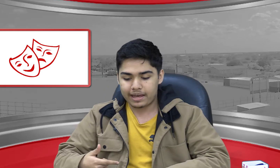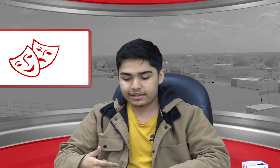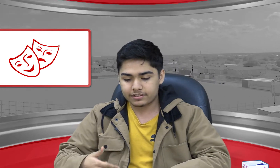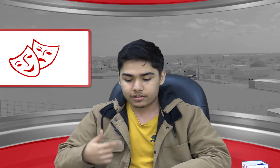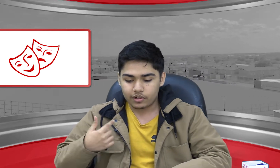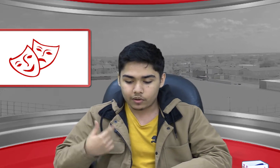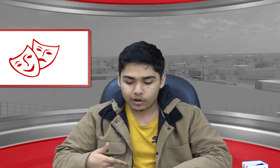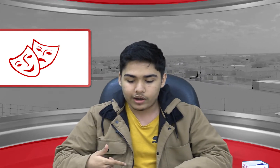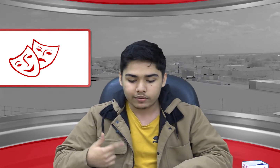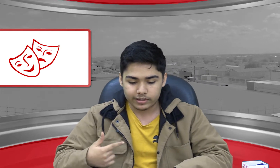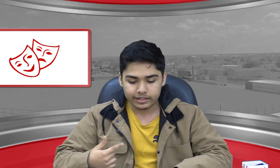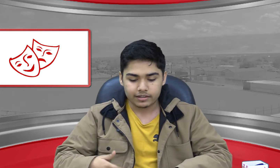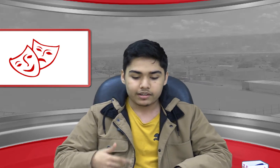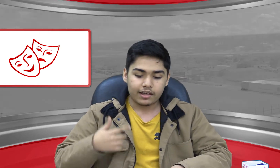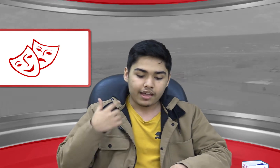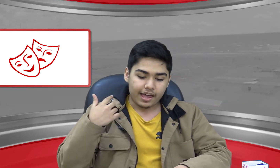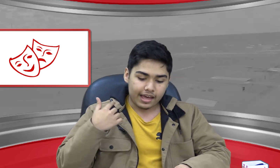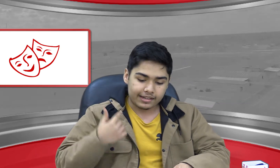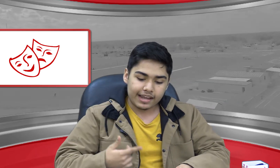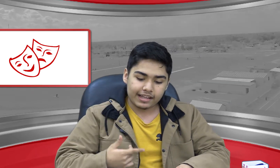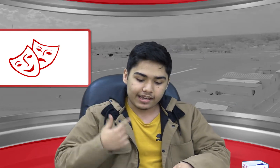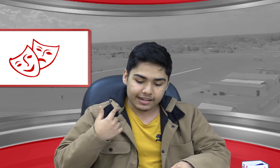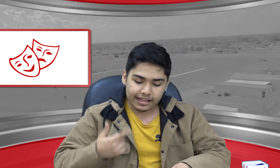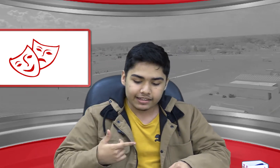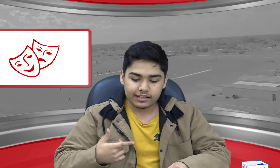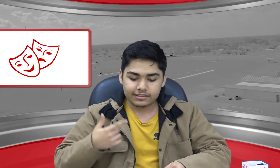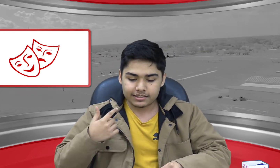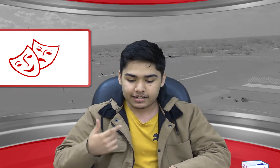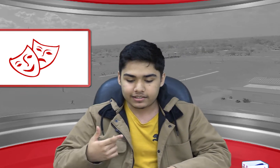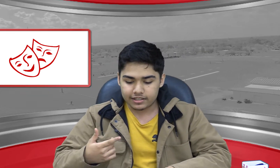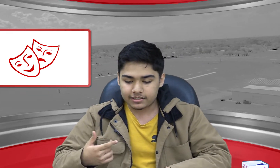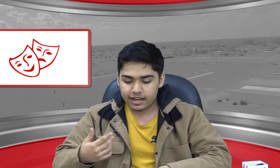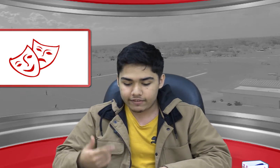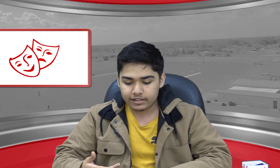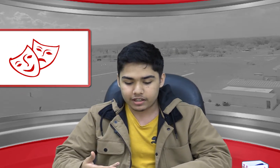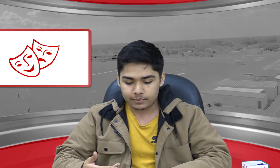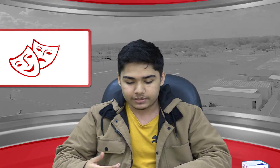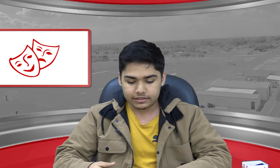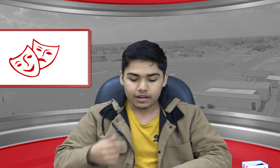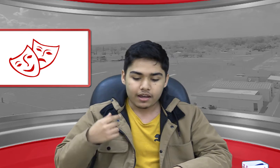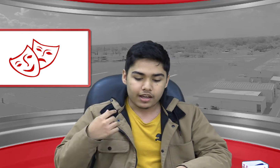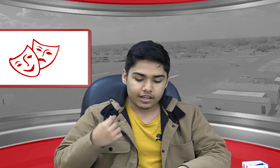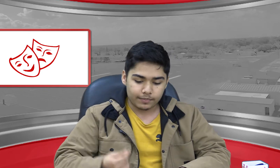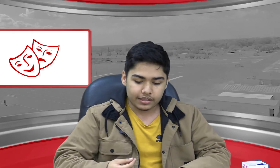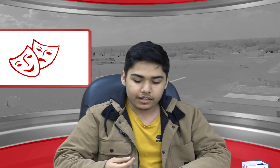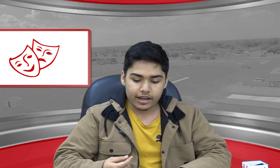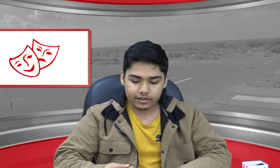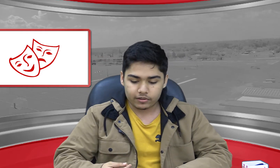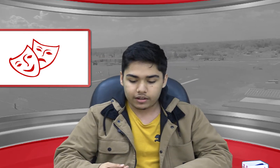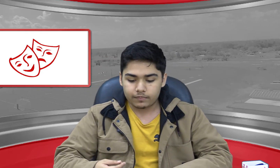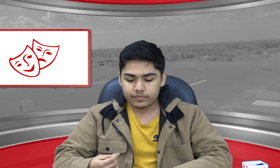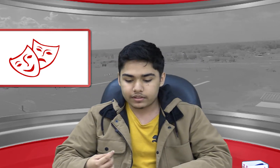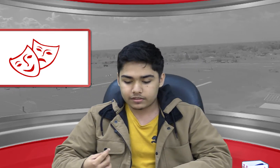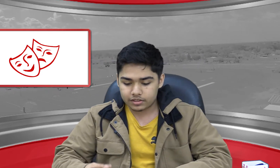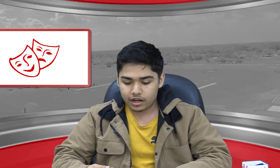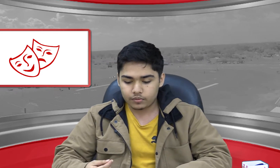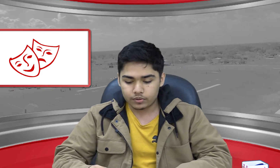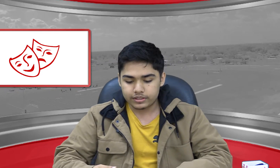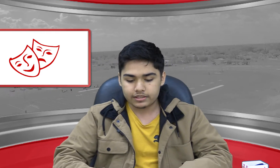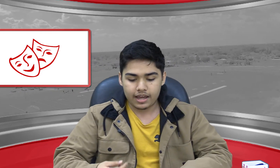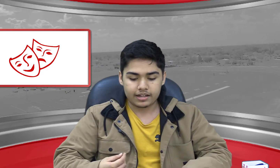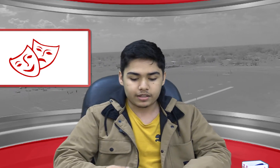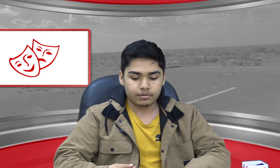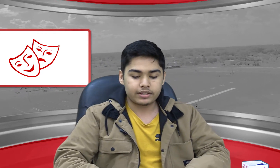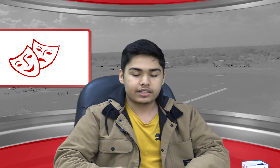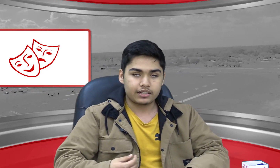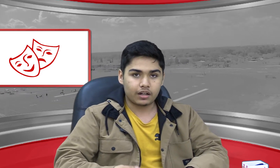Avery Paz, Rohan Reed, Analia Sanchez, Evan Cummings, Camila Aguilar, Sean